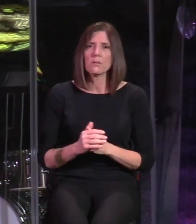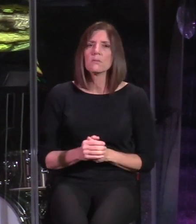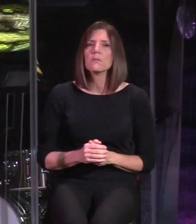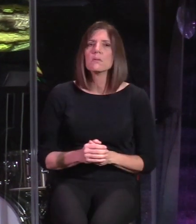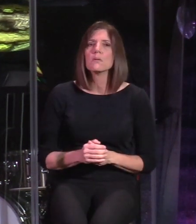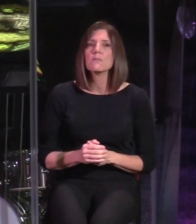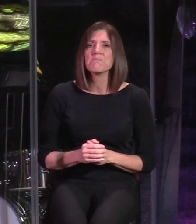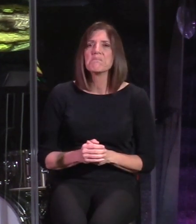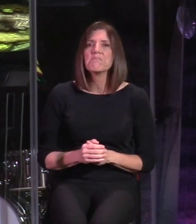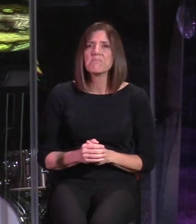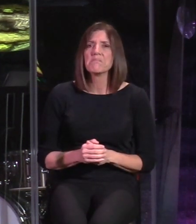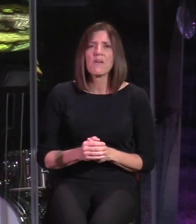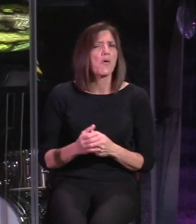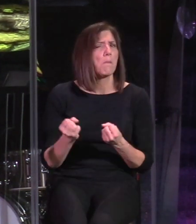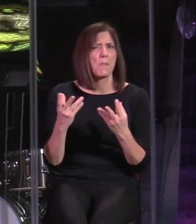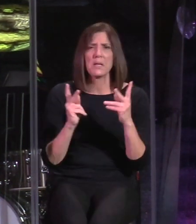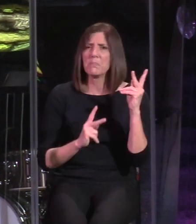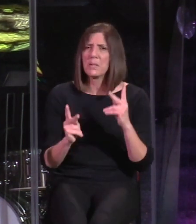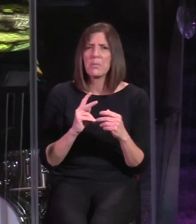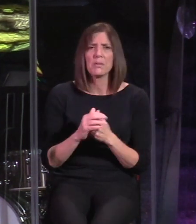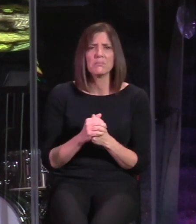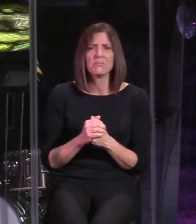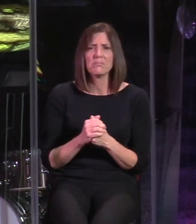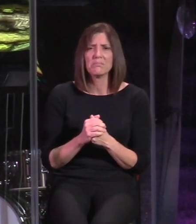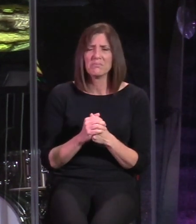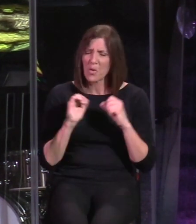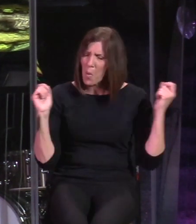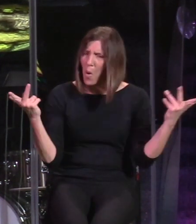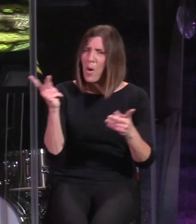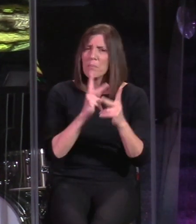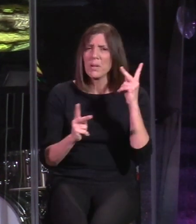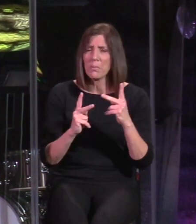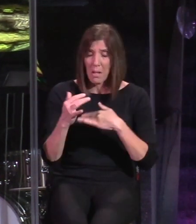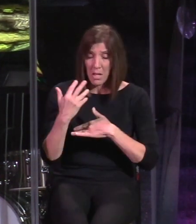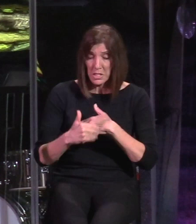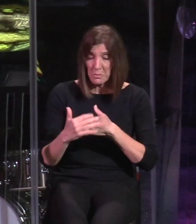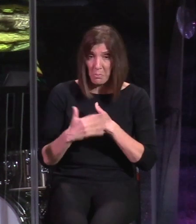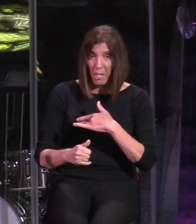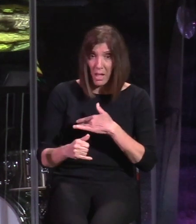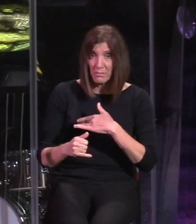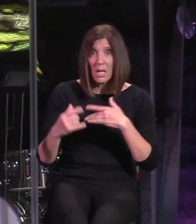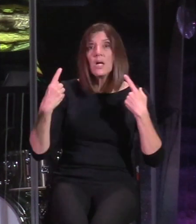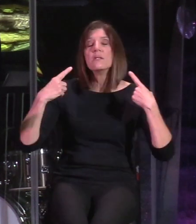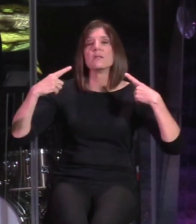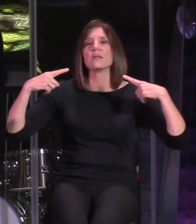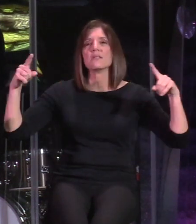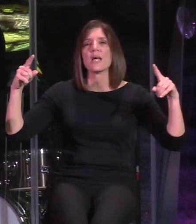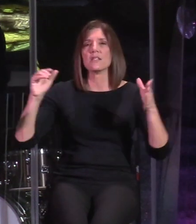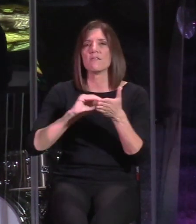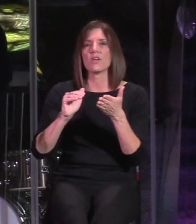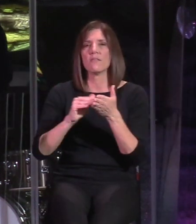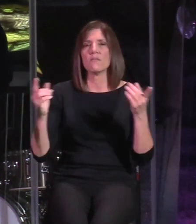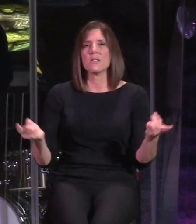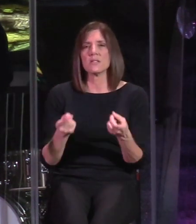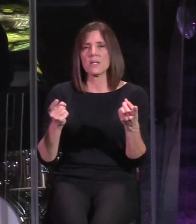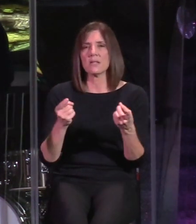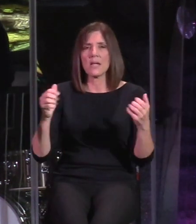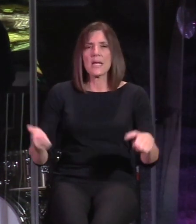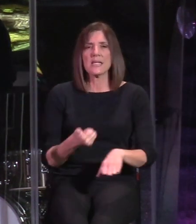ransom for many, whose blood accomplishes the forgiveness of sins and establishes the new